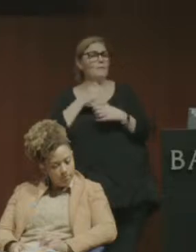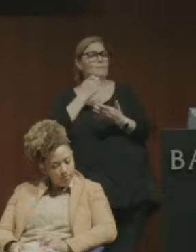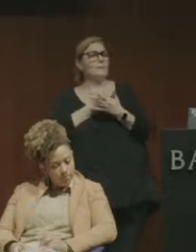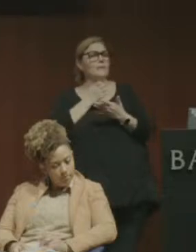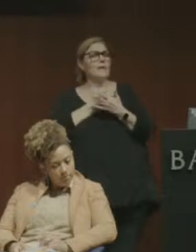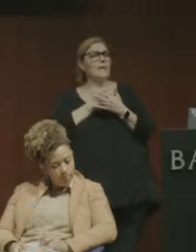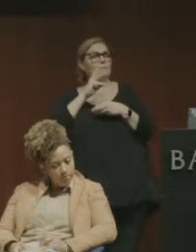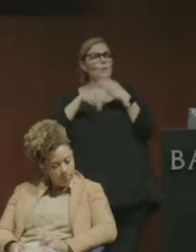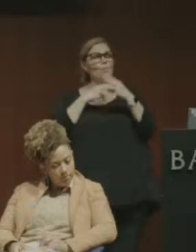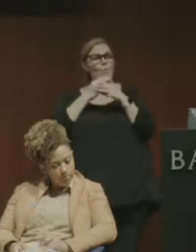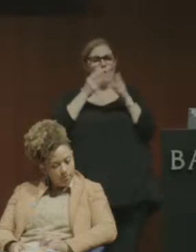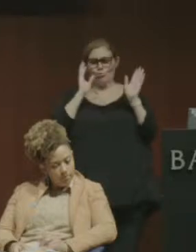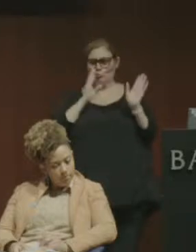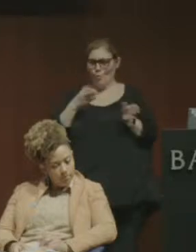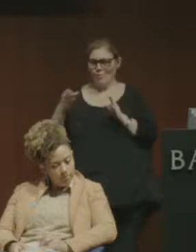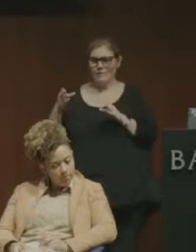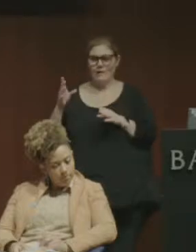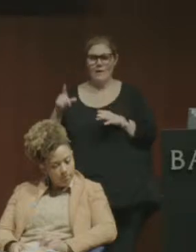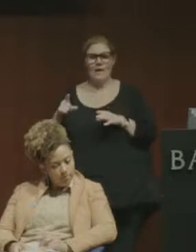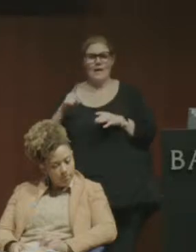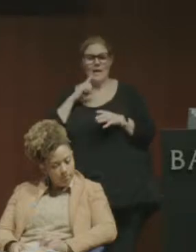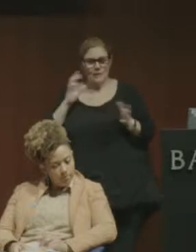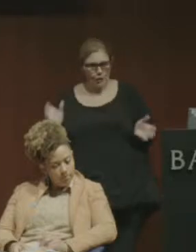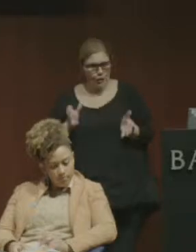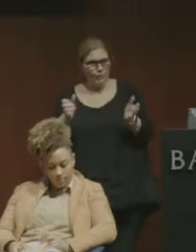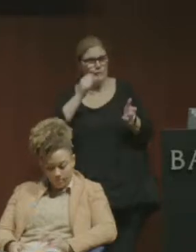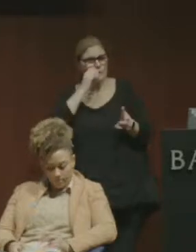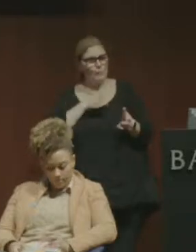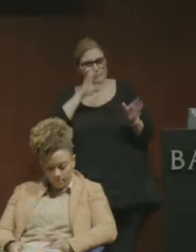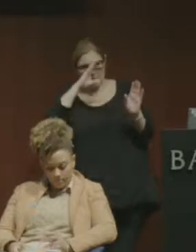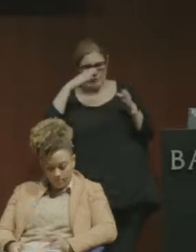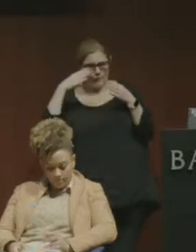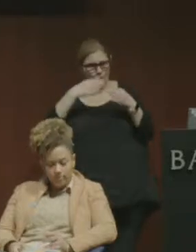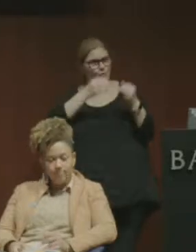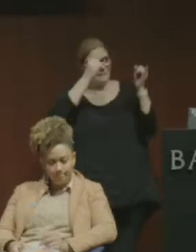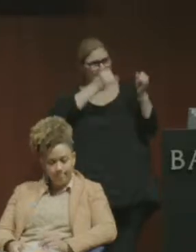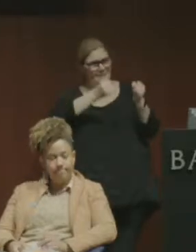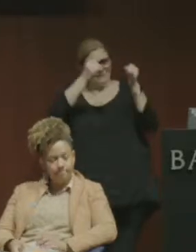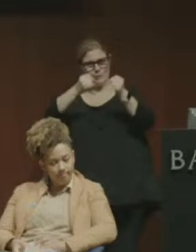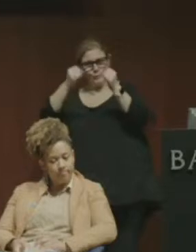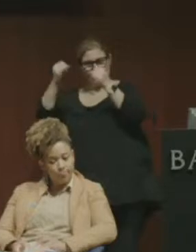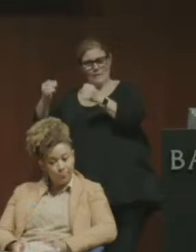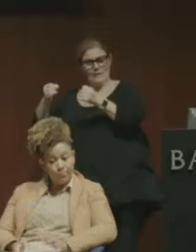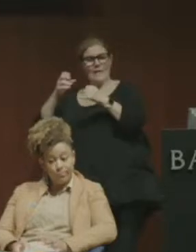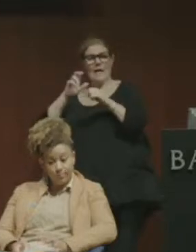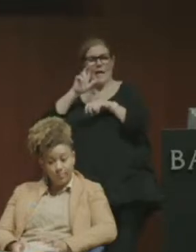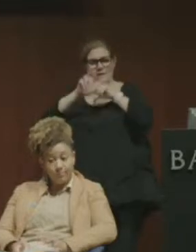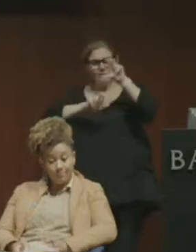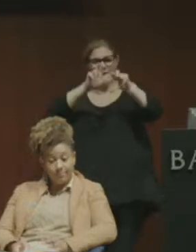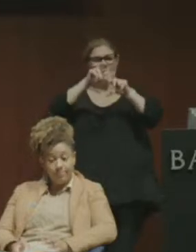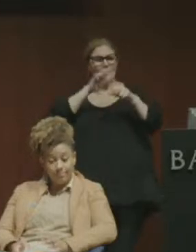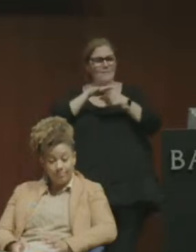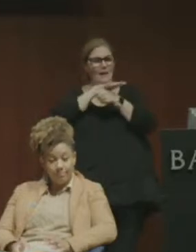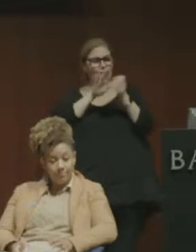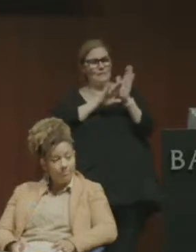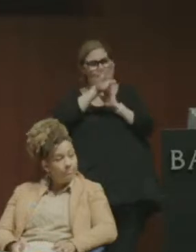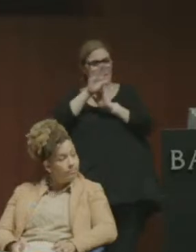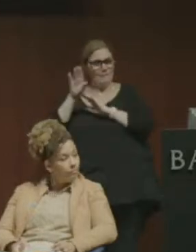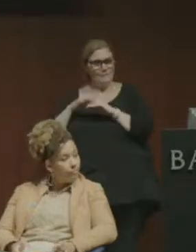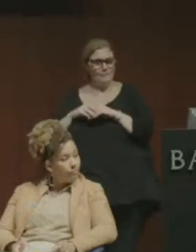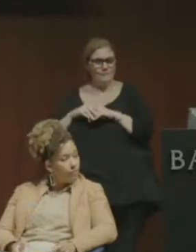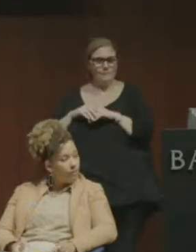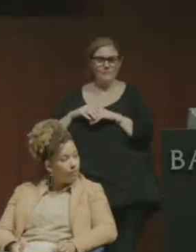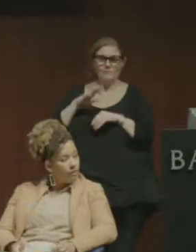economic world order is encouraging women to focus on individualistic entrepreneur narrative of development,